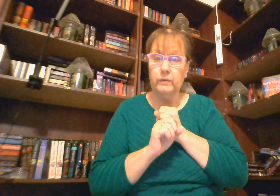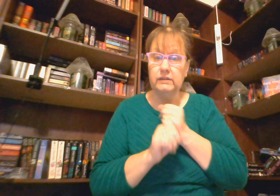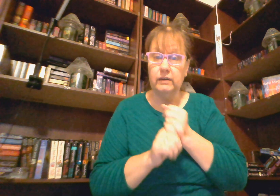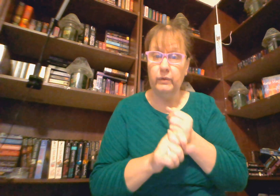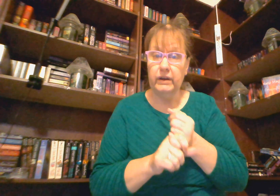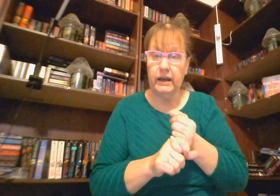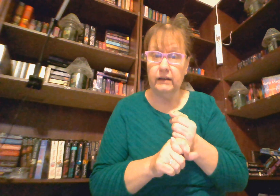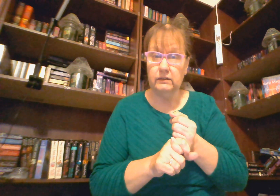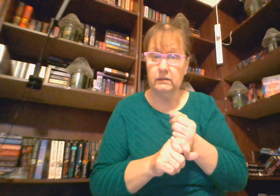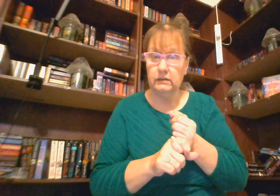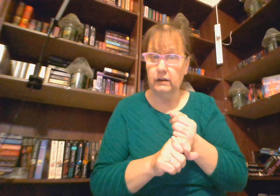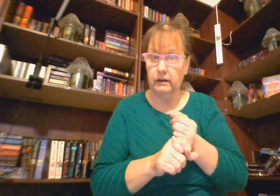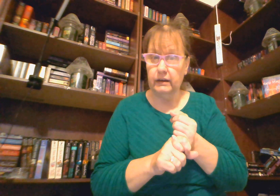was someone else the target?